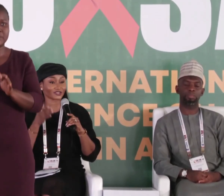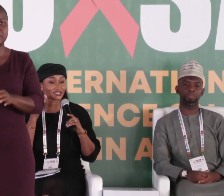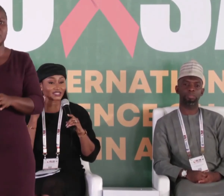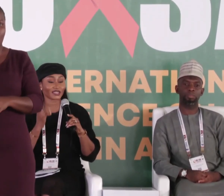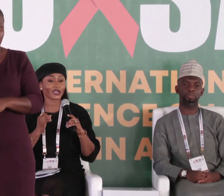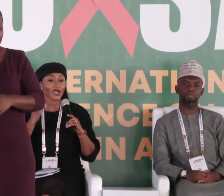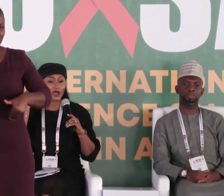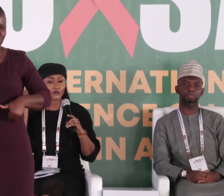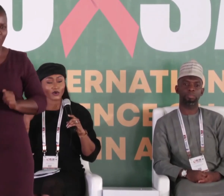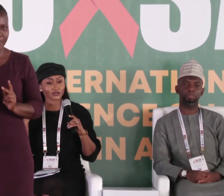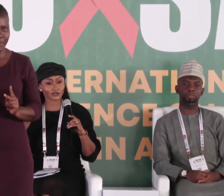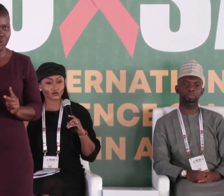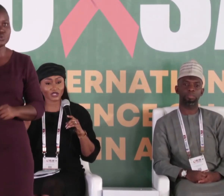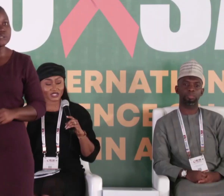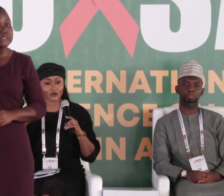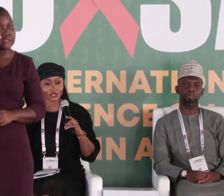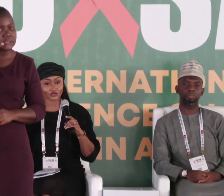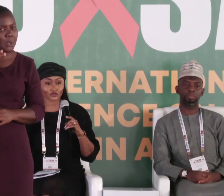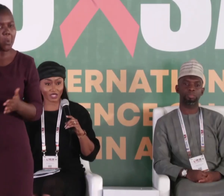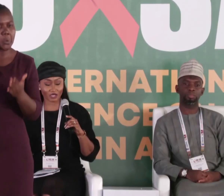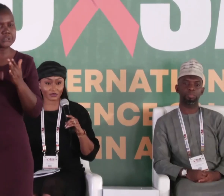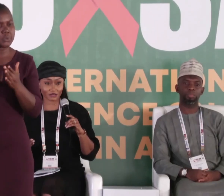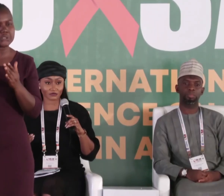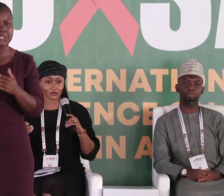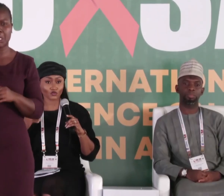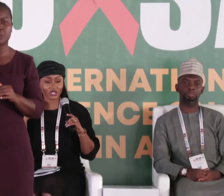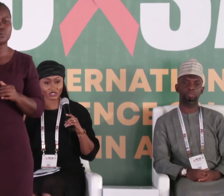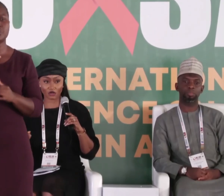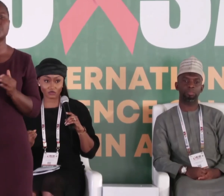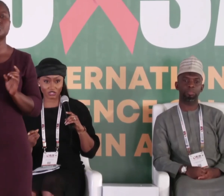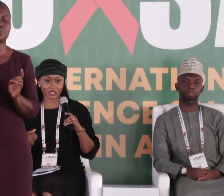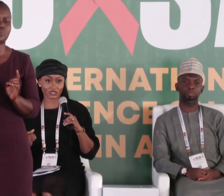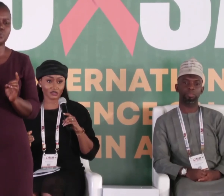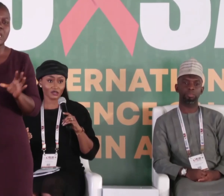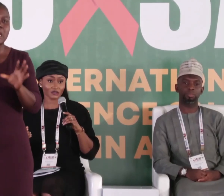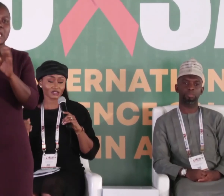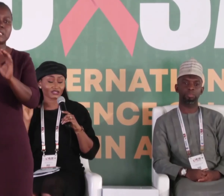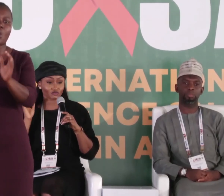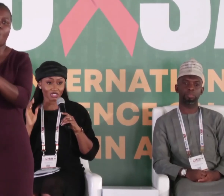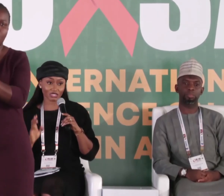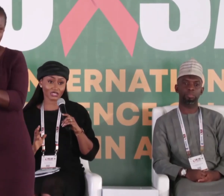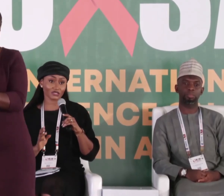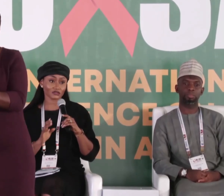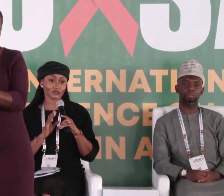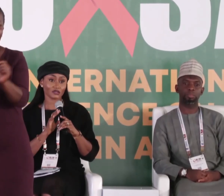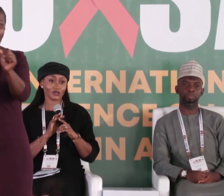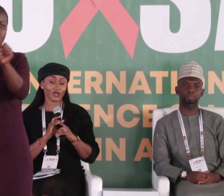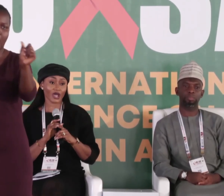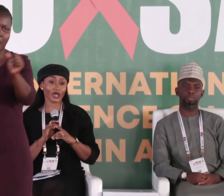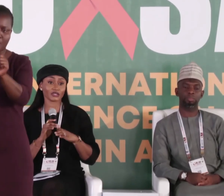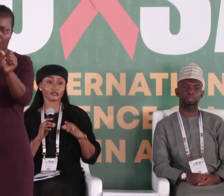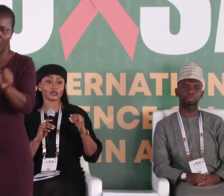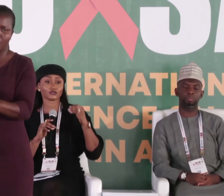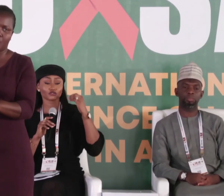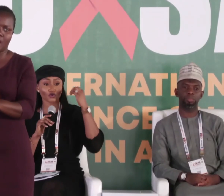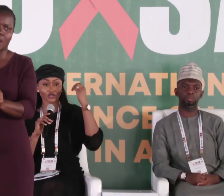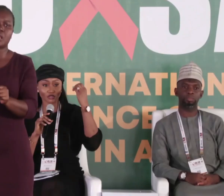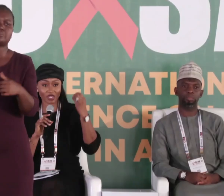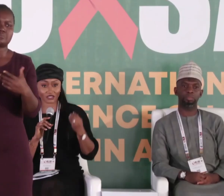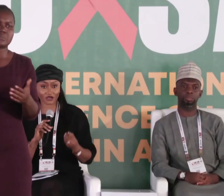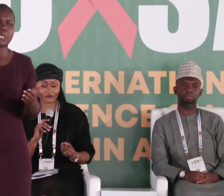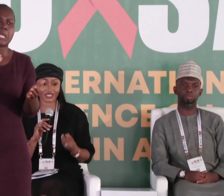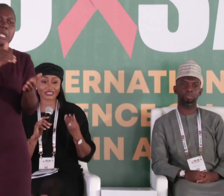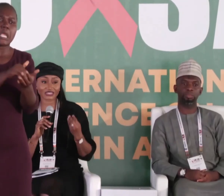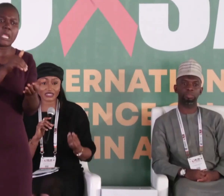to see what can we do to help them within the community. That's really key. And to also